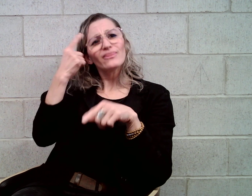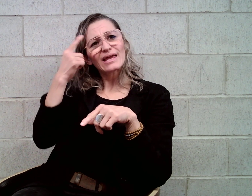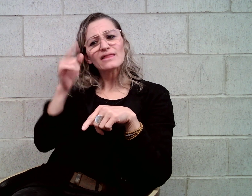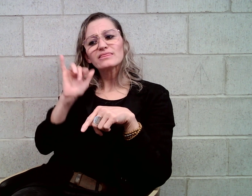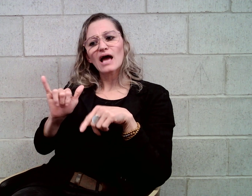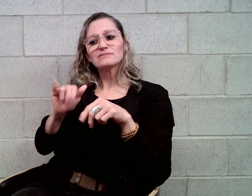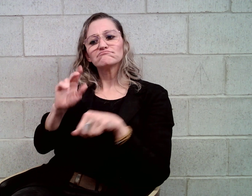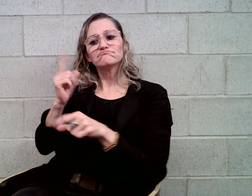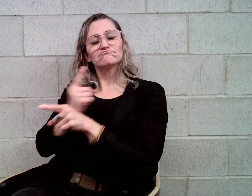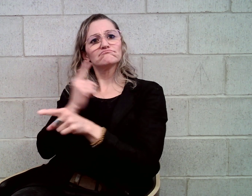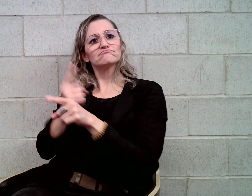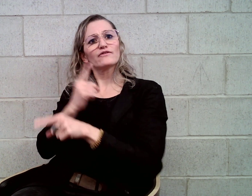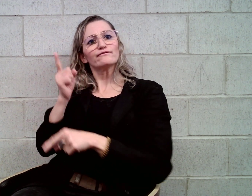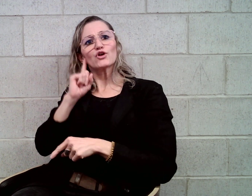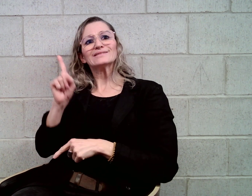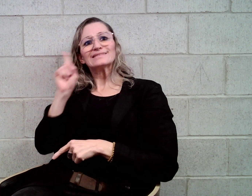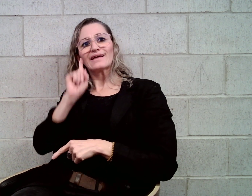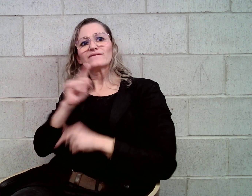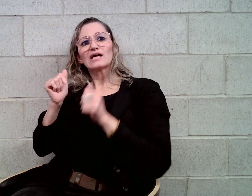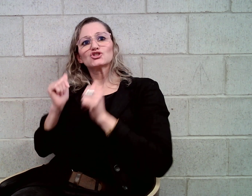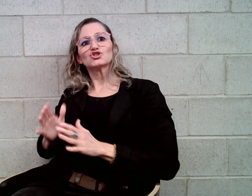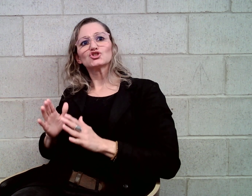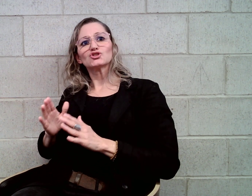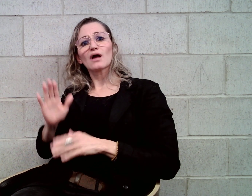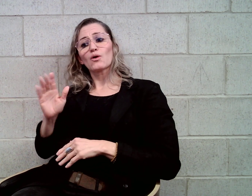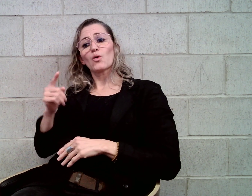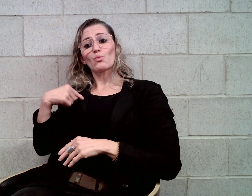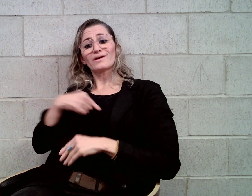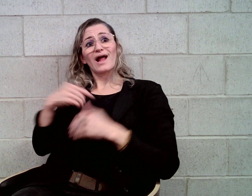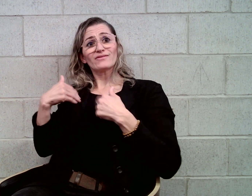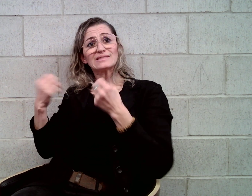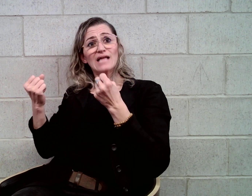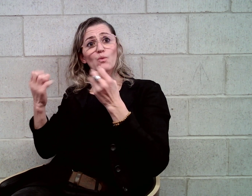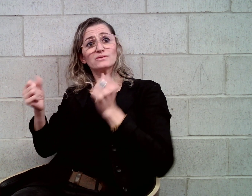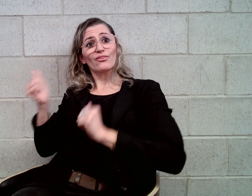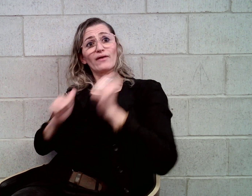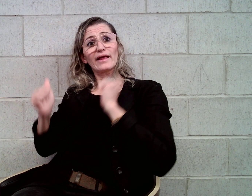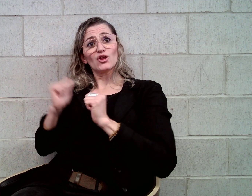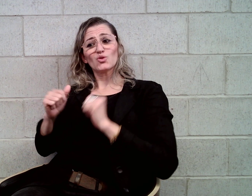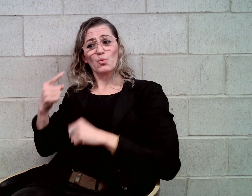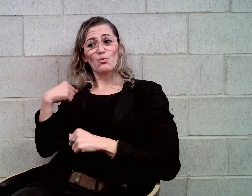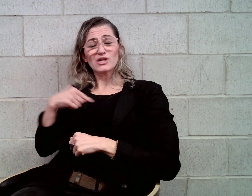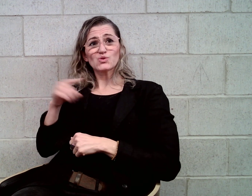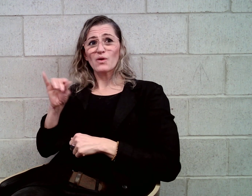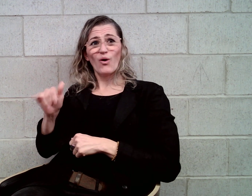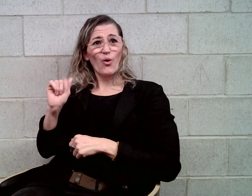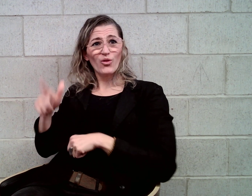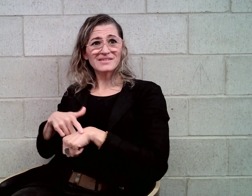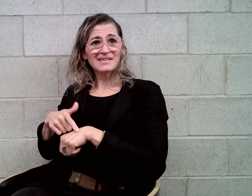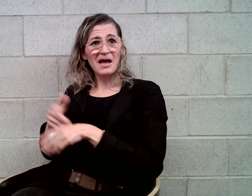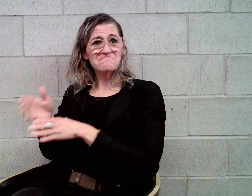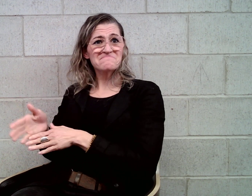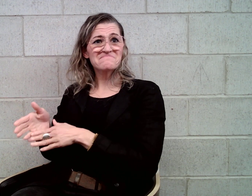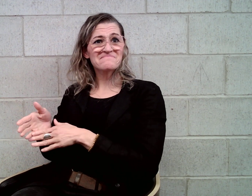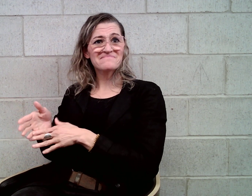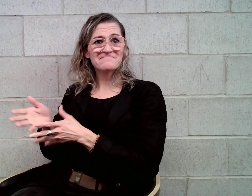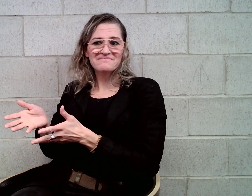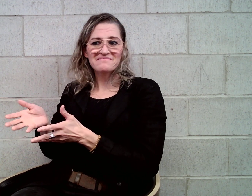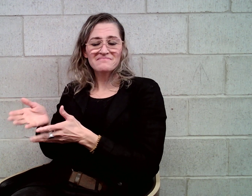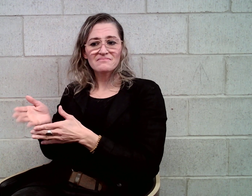together. And so that's certainly part of the work of deaf actors in sign language